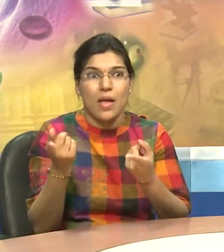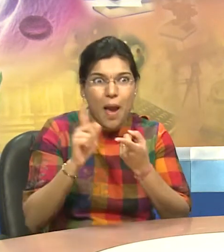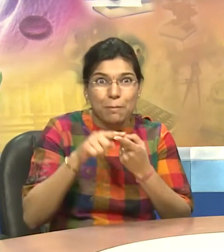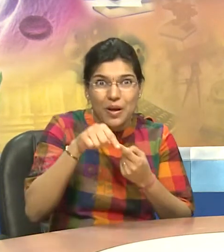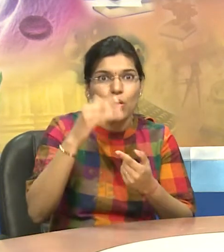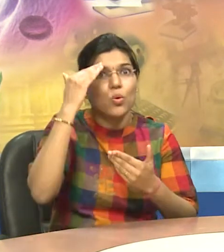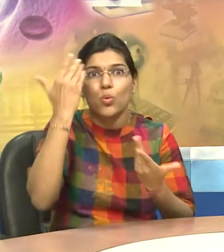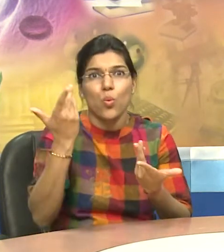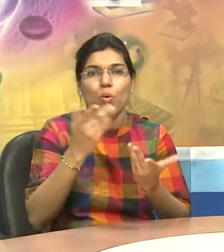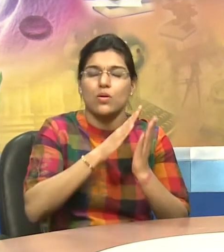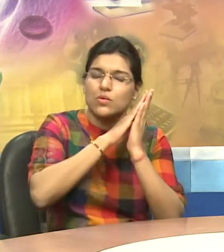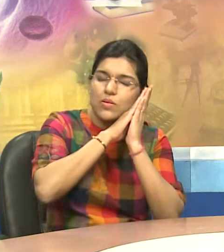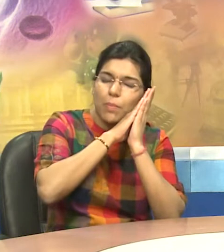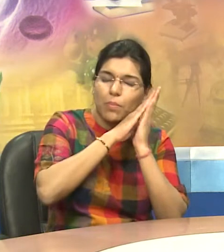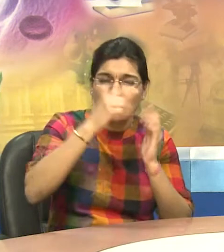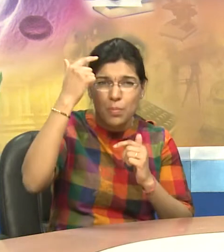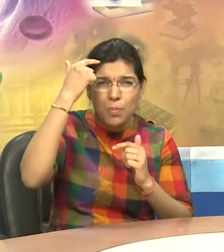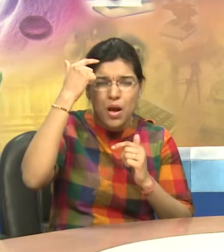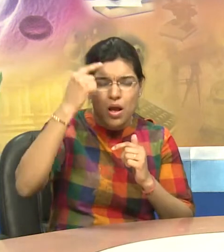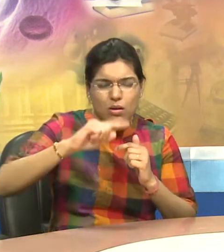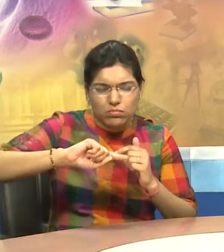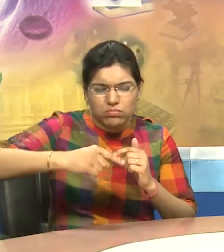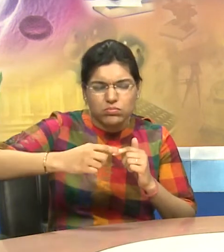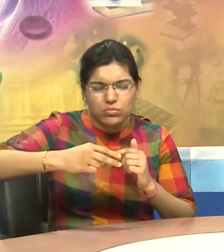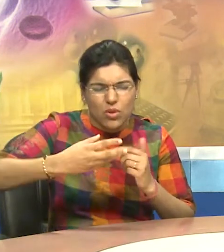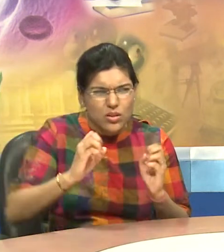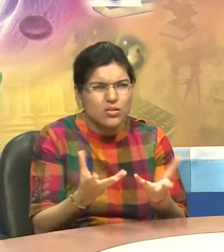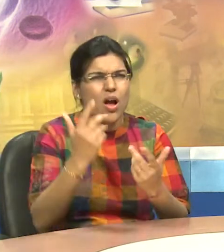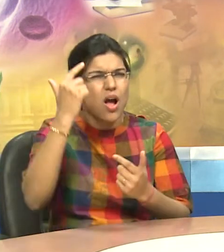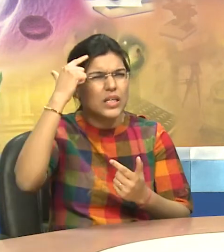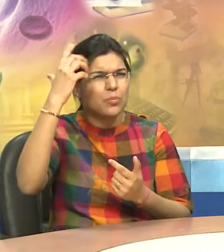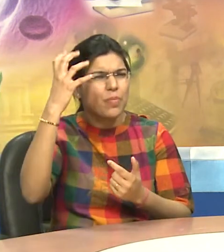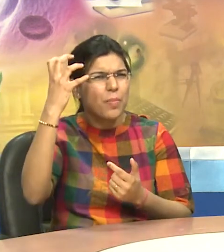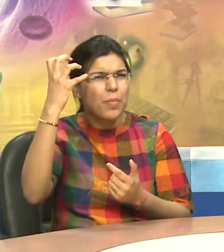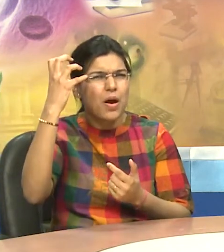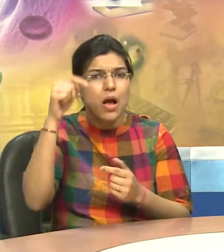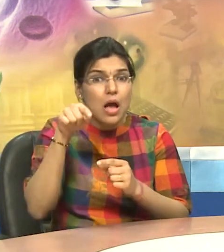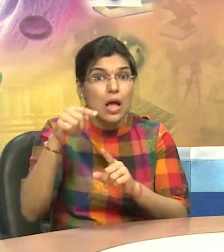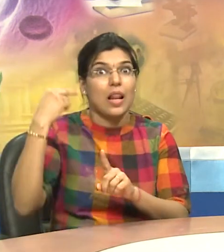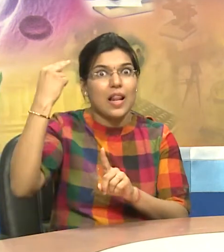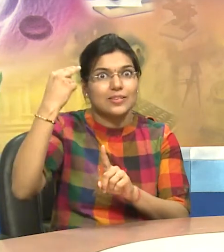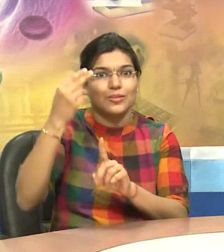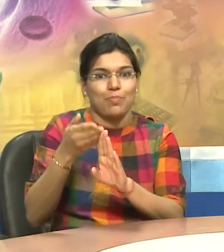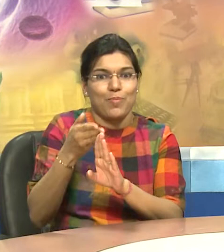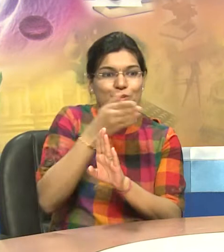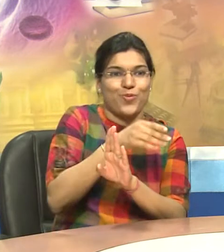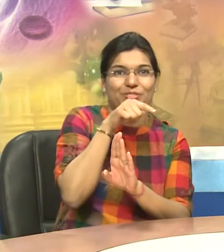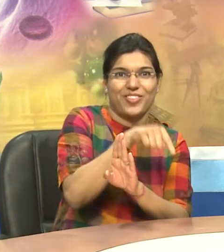Nasir don't know why he has headache regularly.